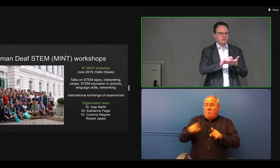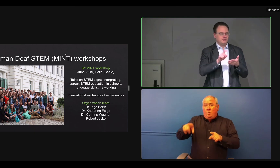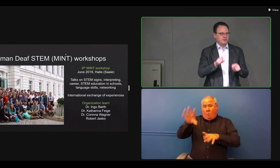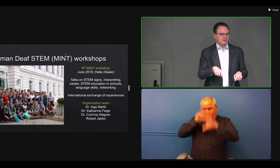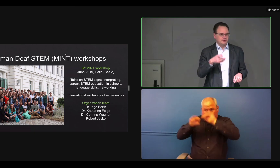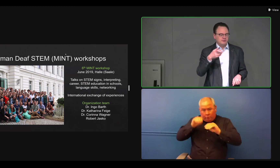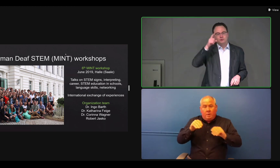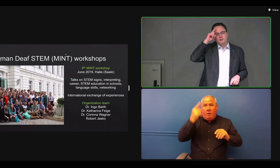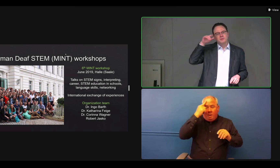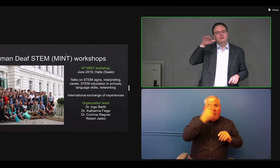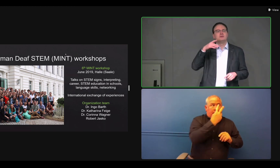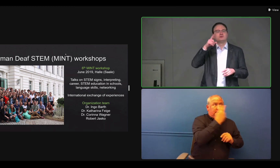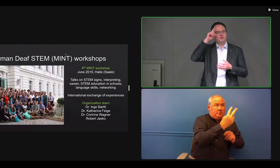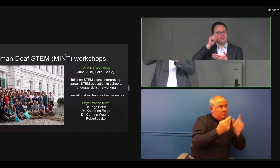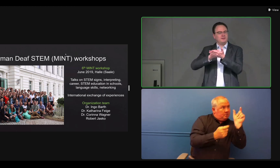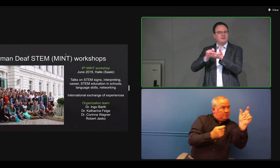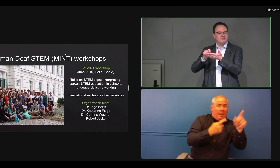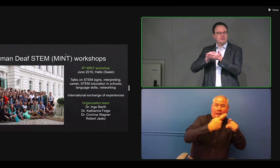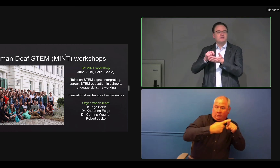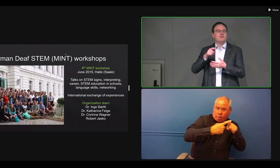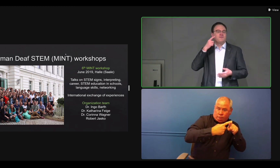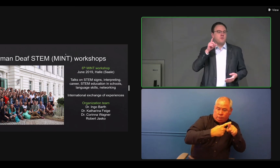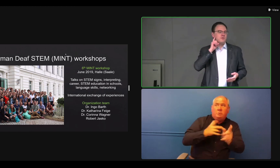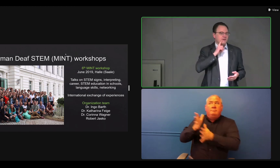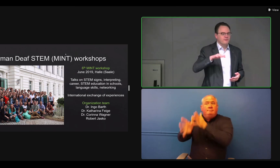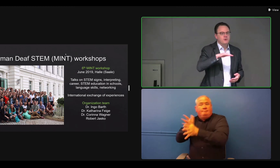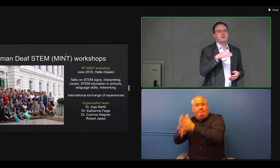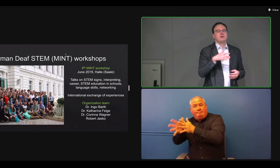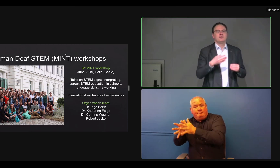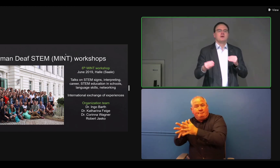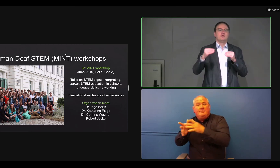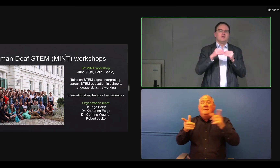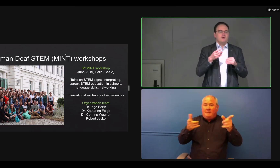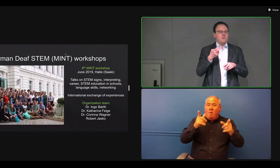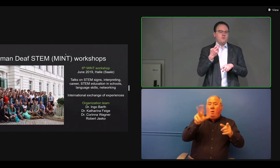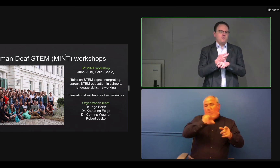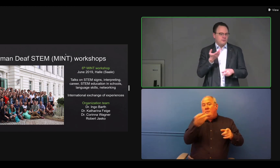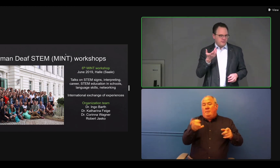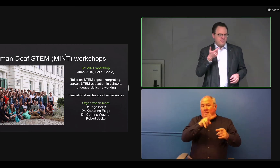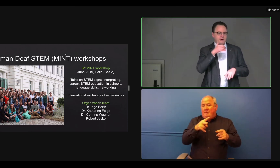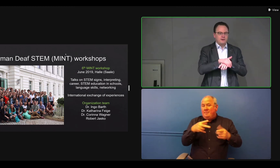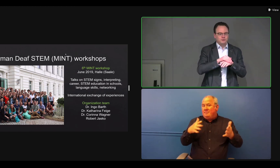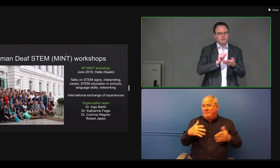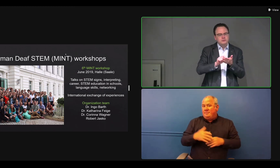available. And that there is an equivalence between the language of instruction